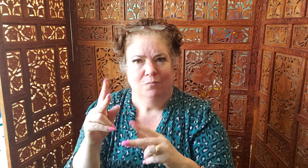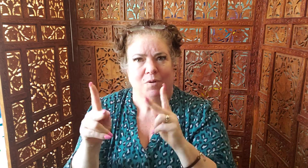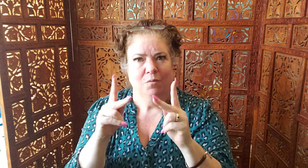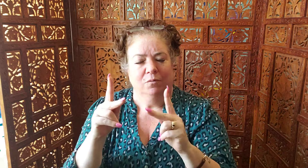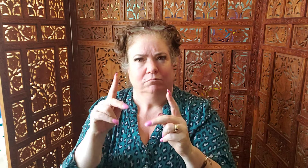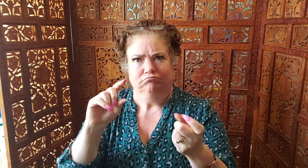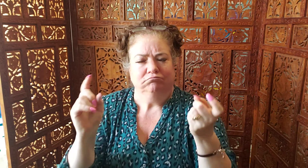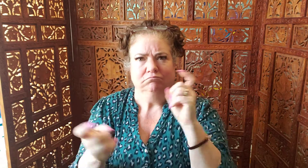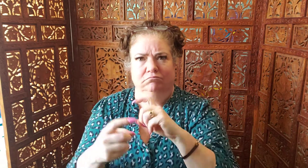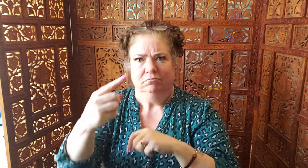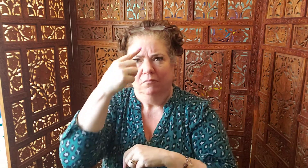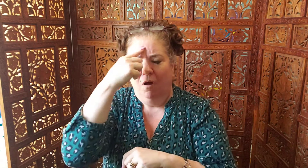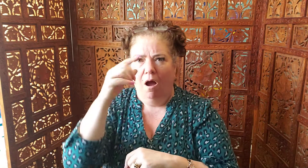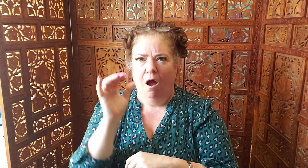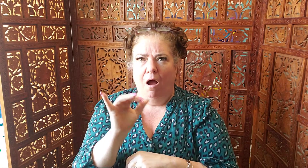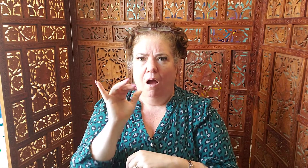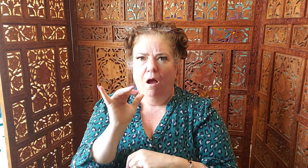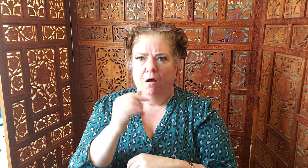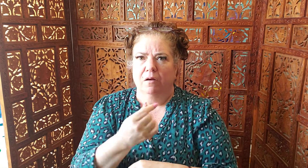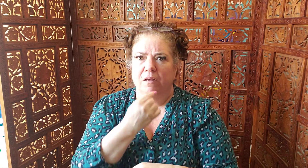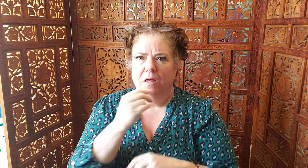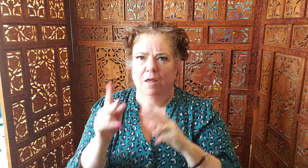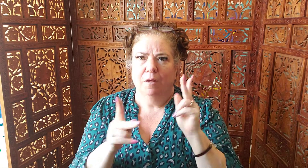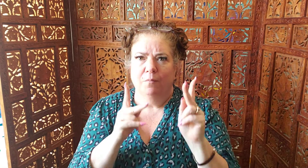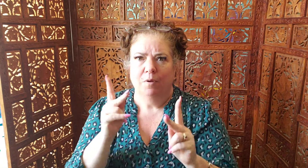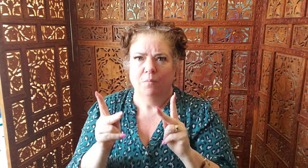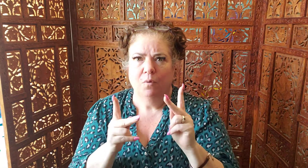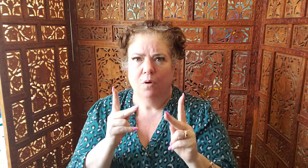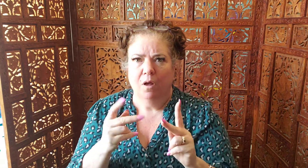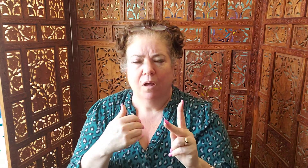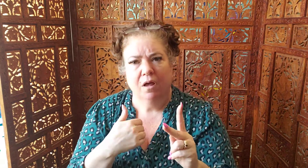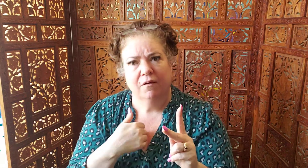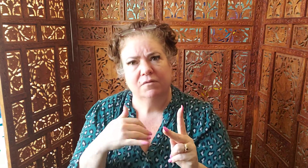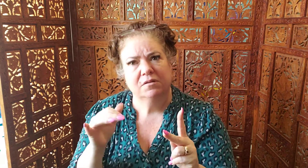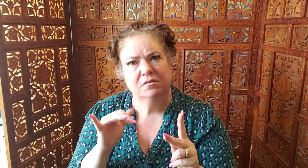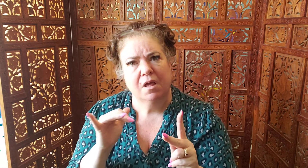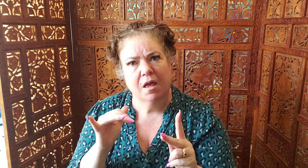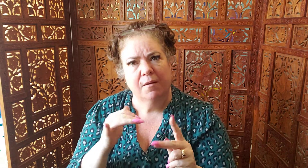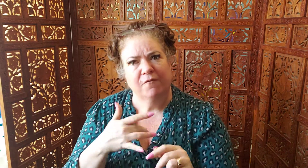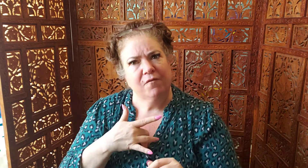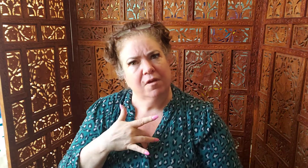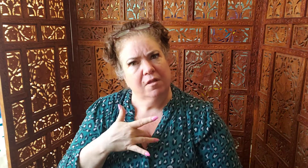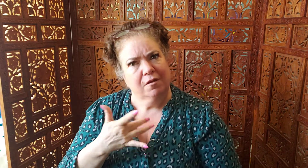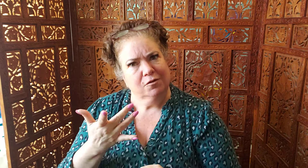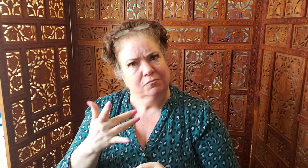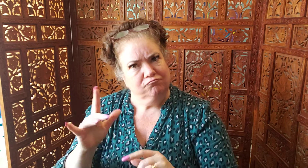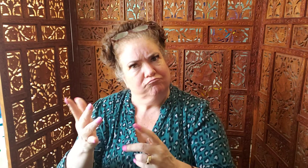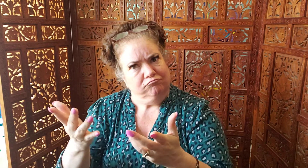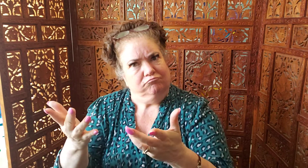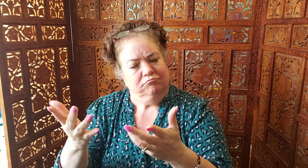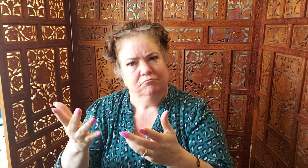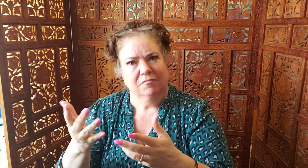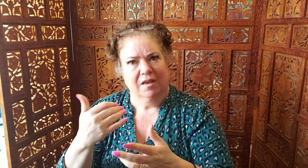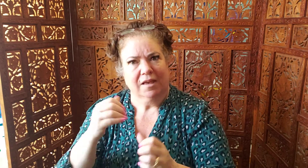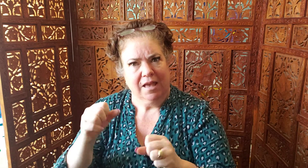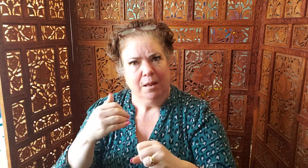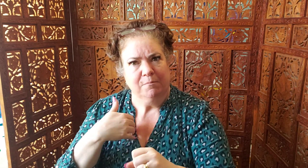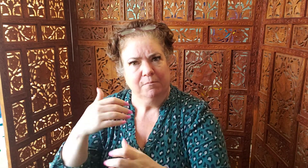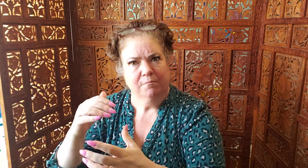Though the years may long, I still think of our song on the